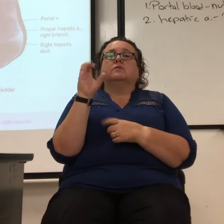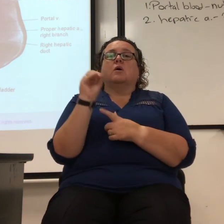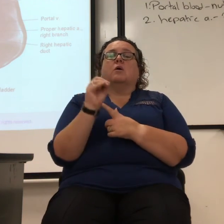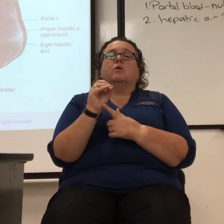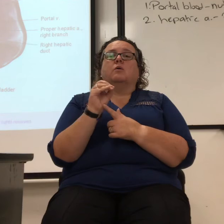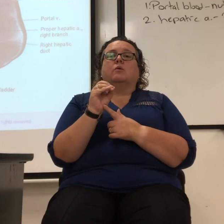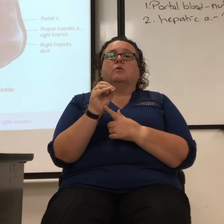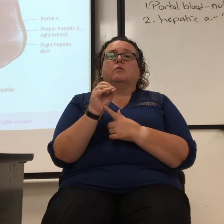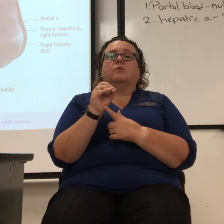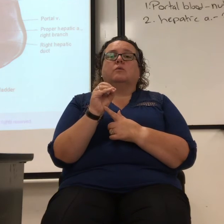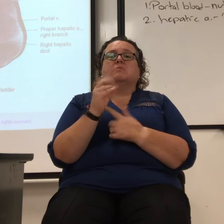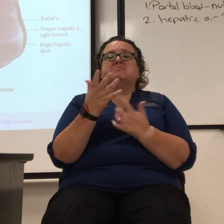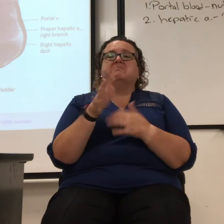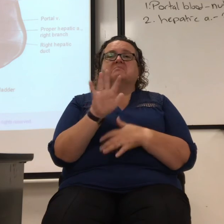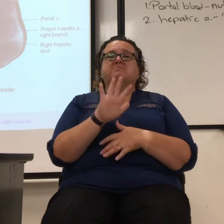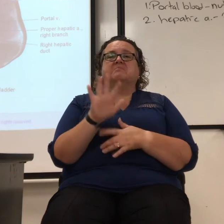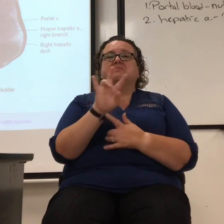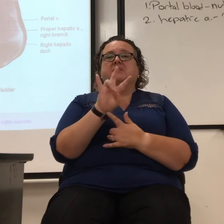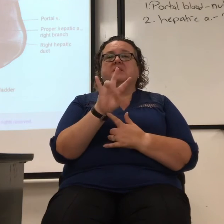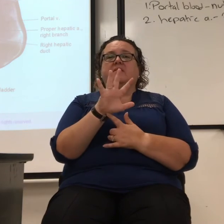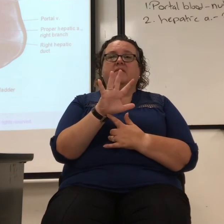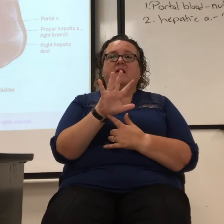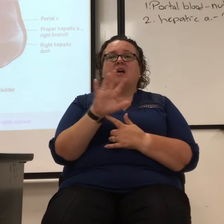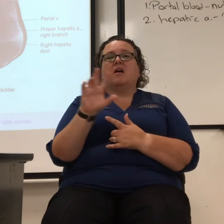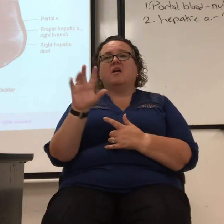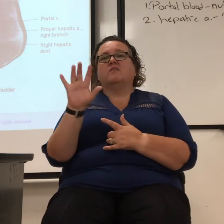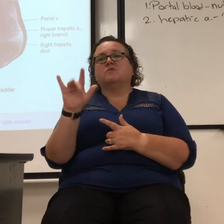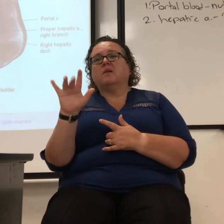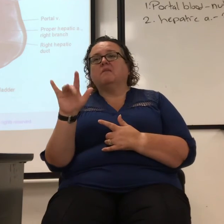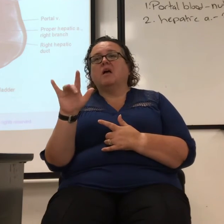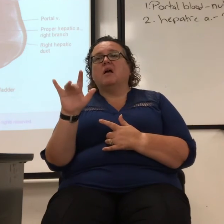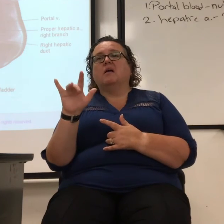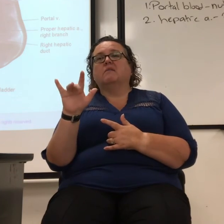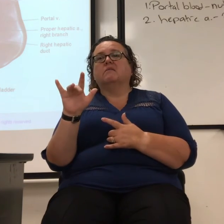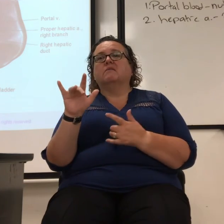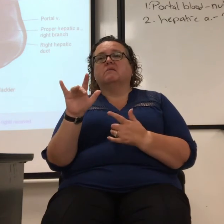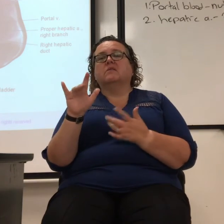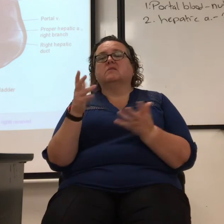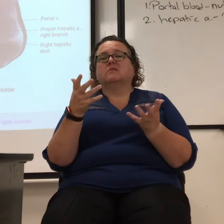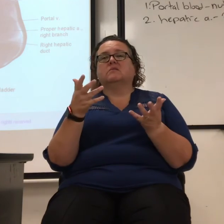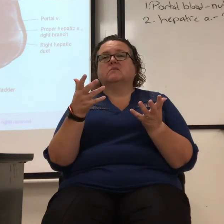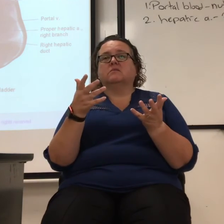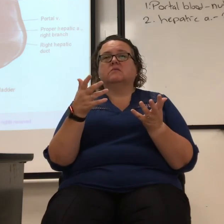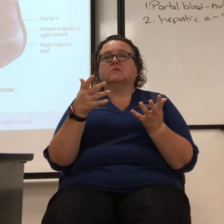they say it's about 75-25 portal blood, hepatic artery blood.